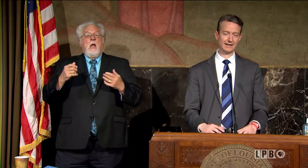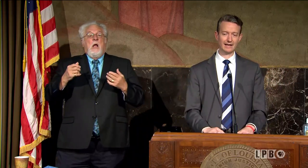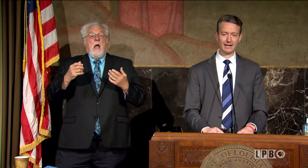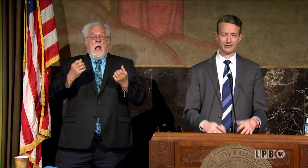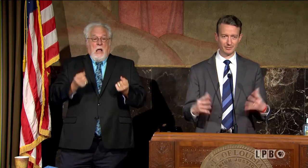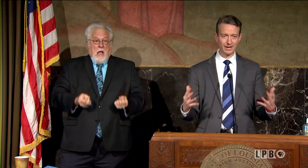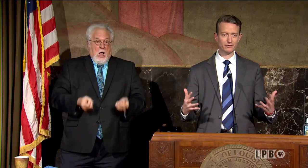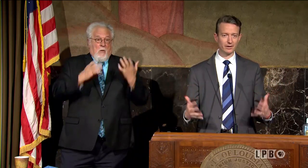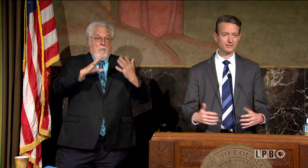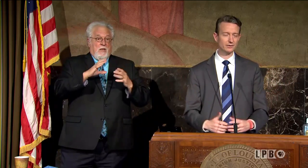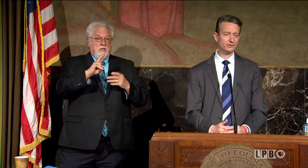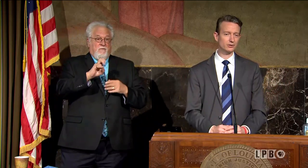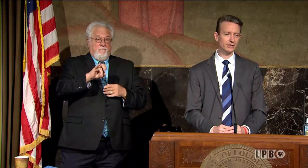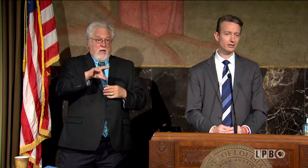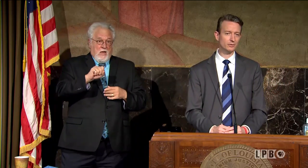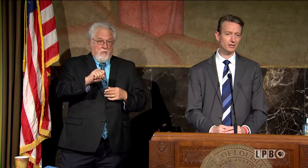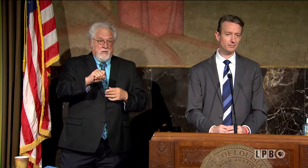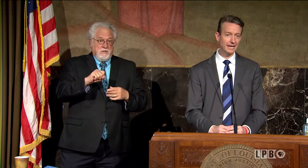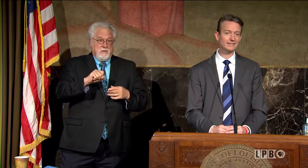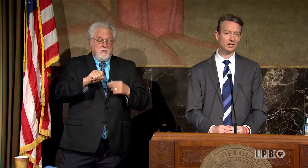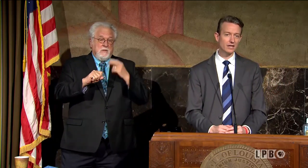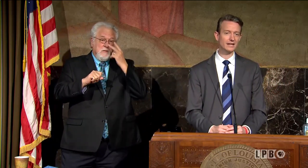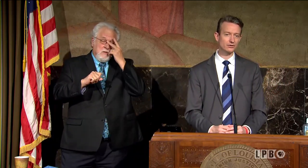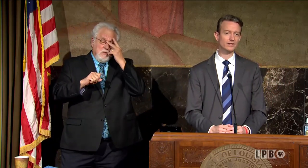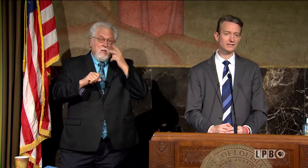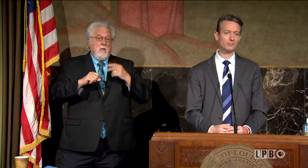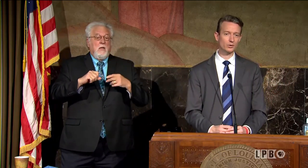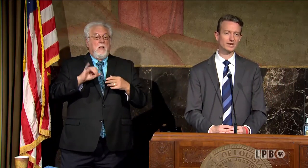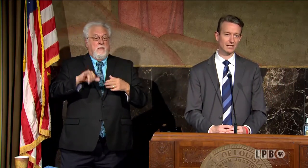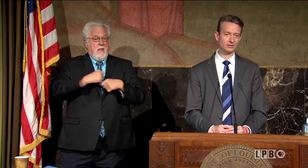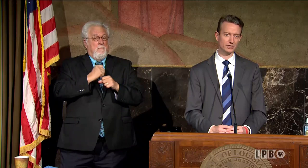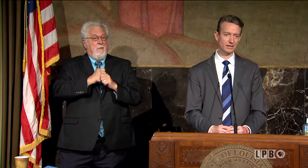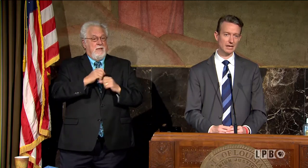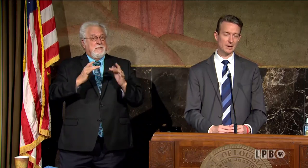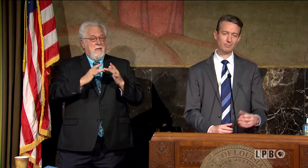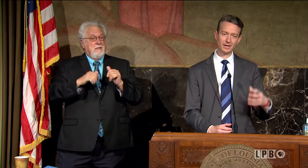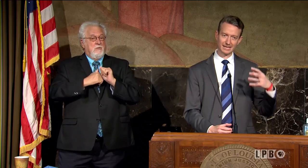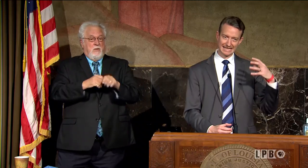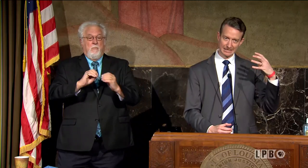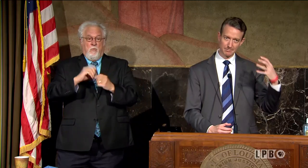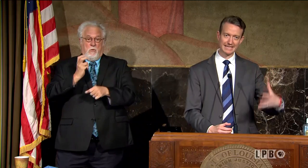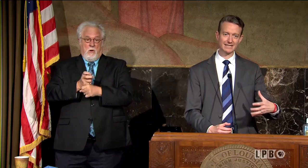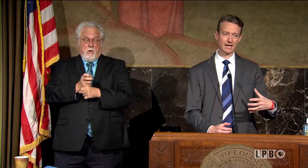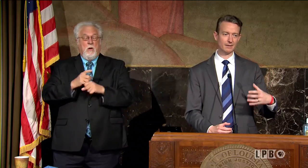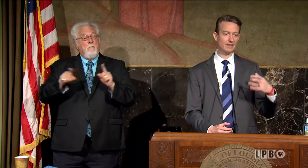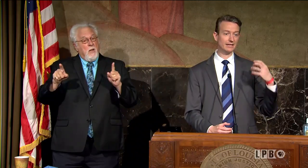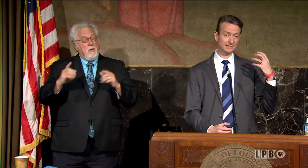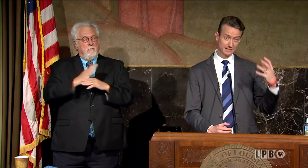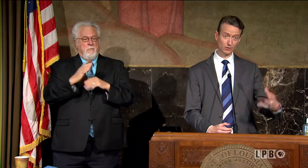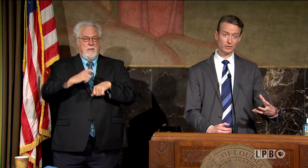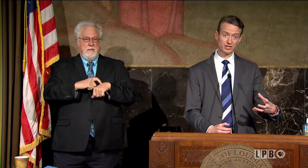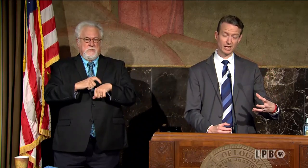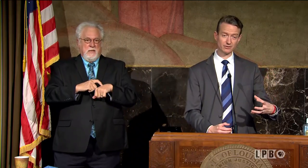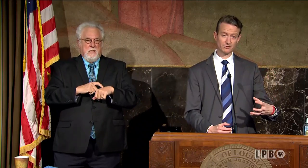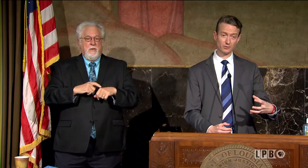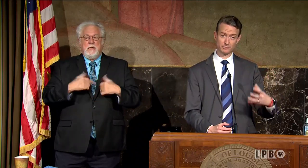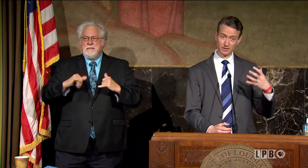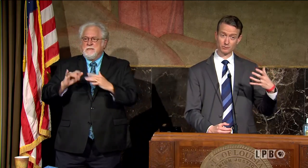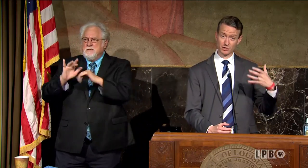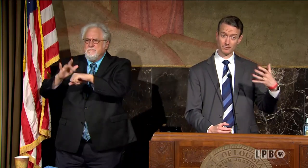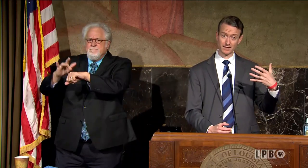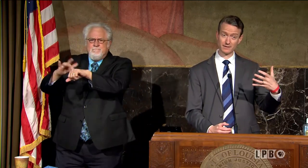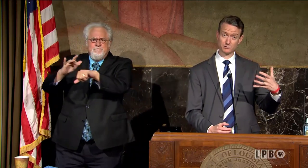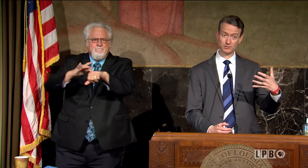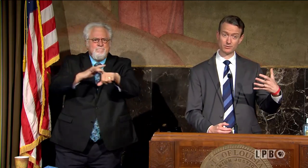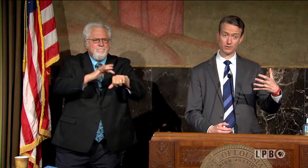virus, the amount of virus that we have circulating in the community makes contact tracing more challenging. But in the meantime, still reaching out to folks,